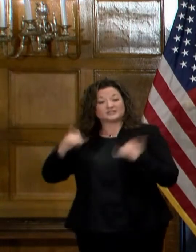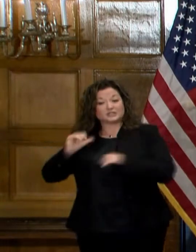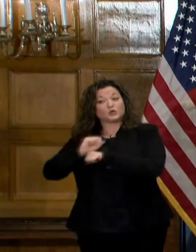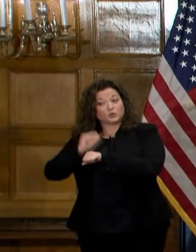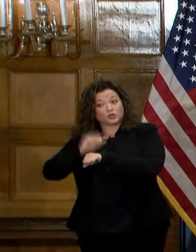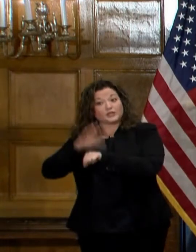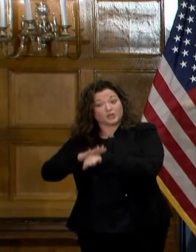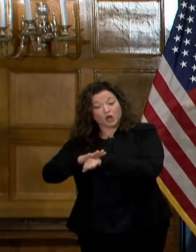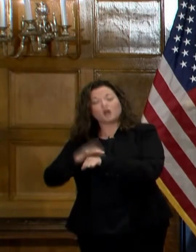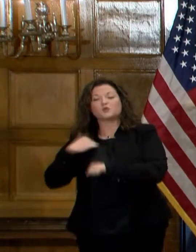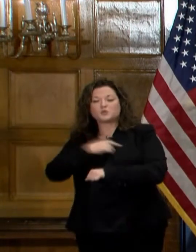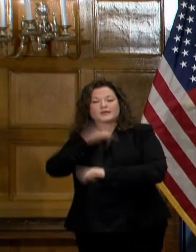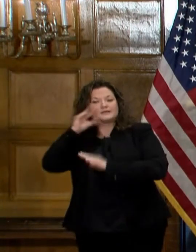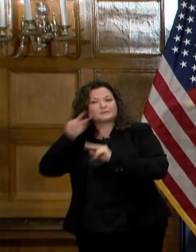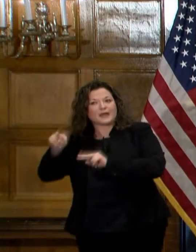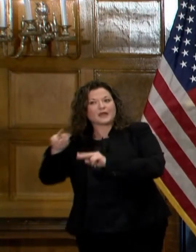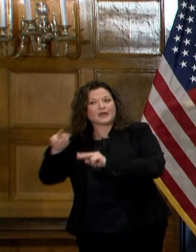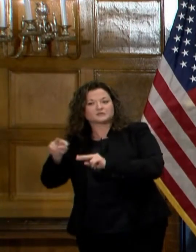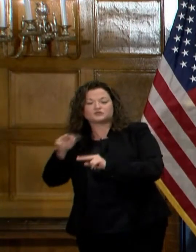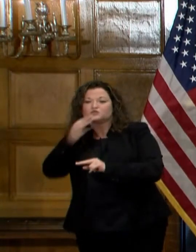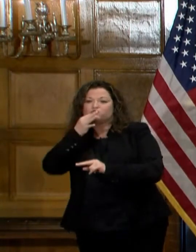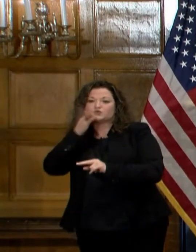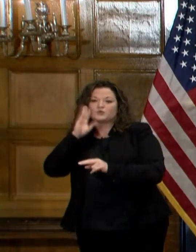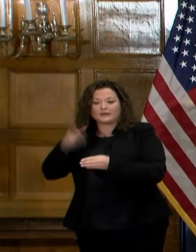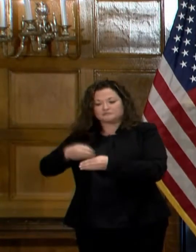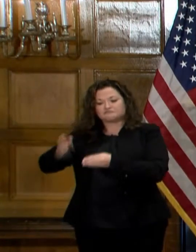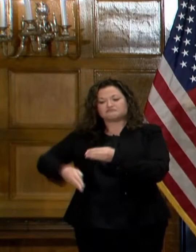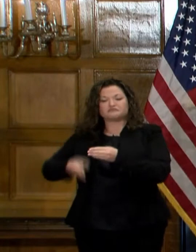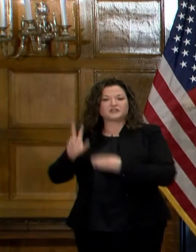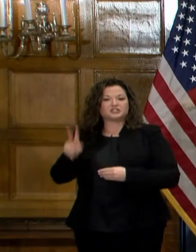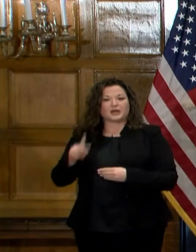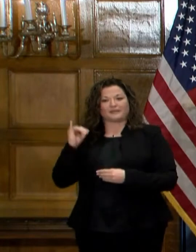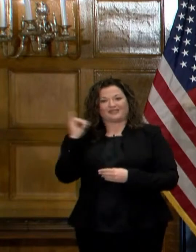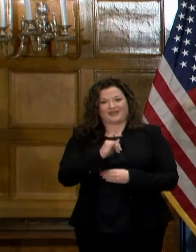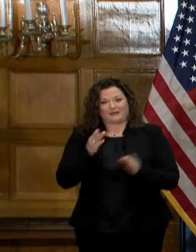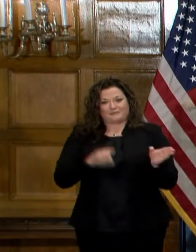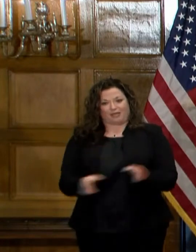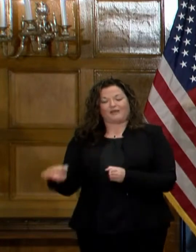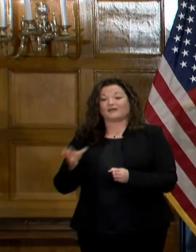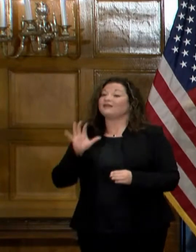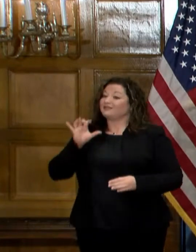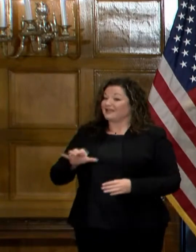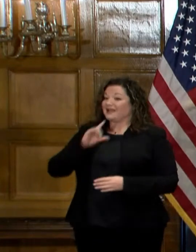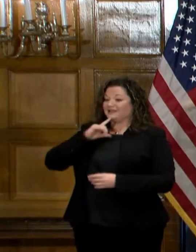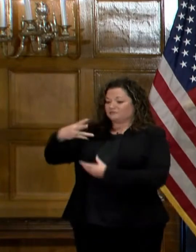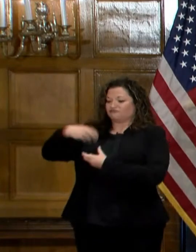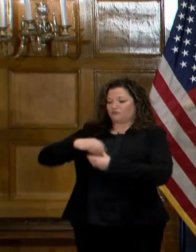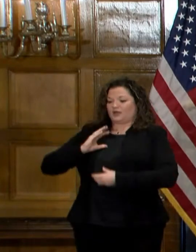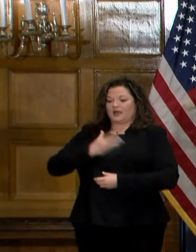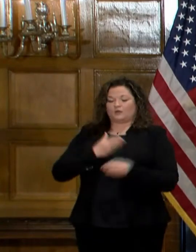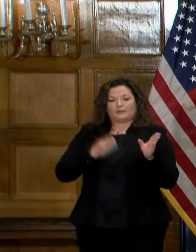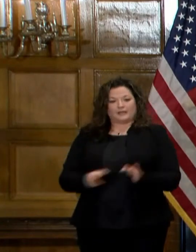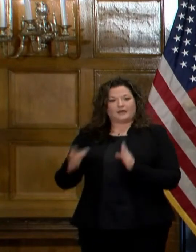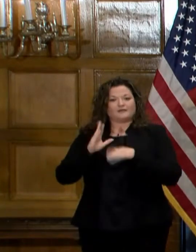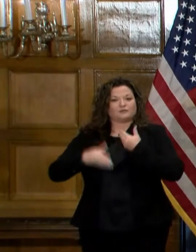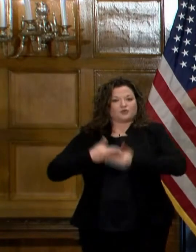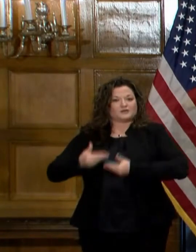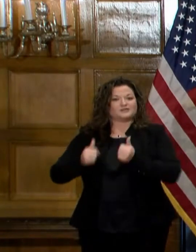concluded in the near future, and that is part of our planning process with the Department of